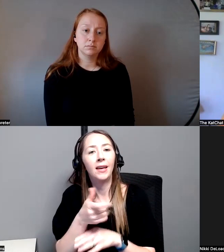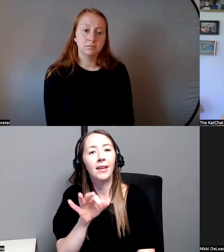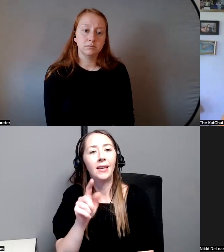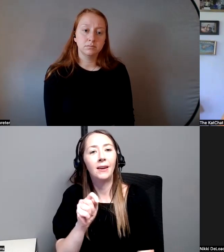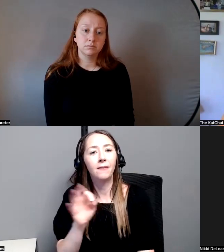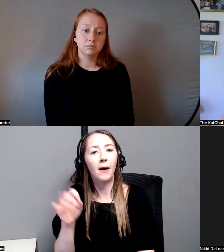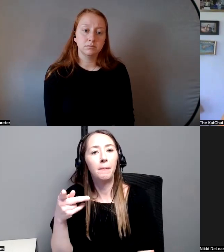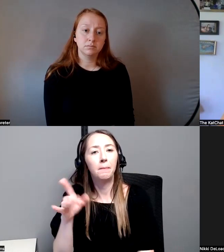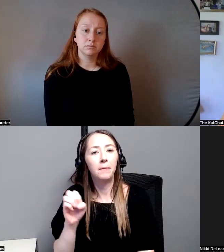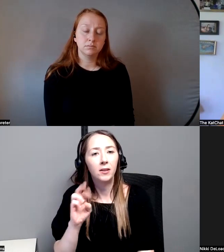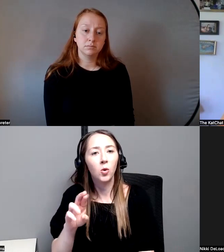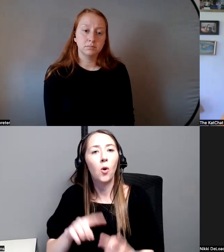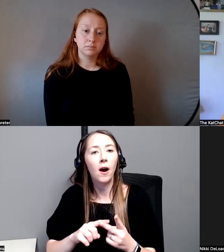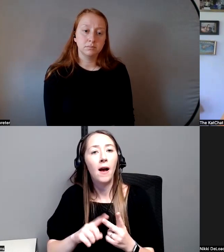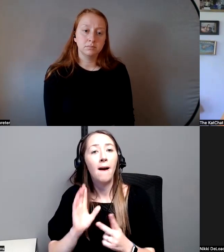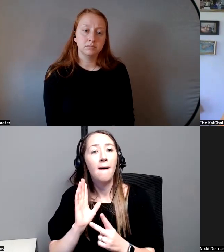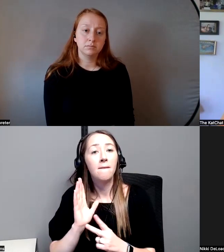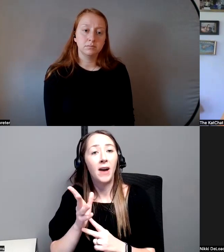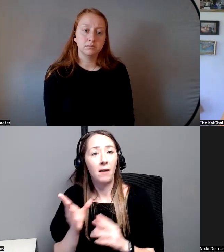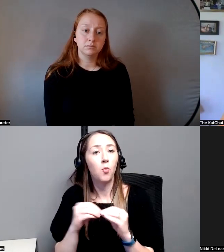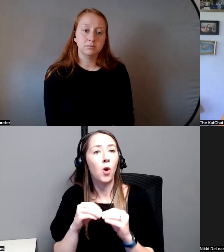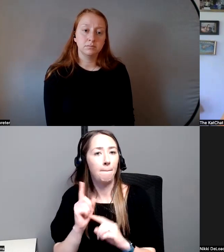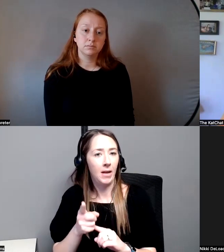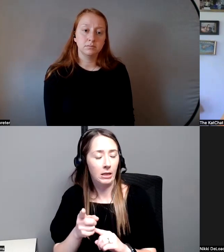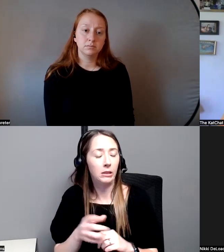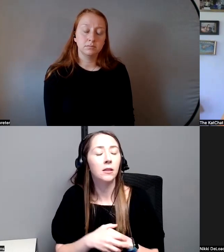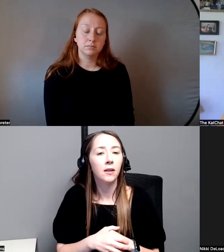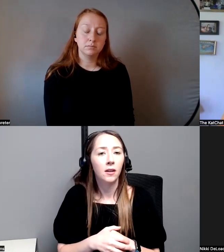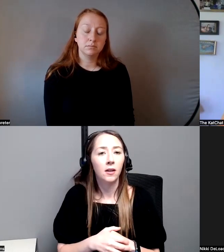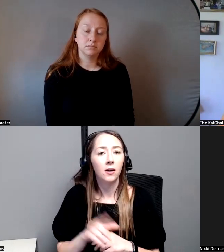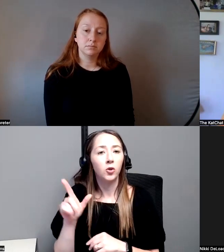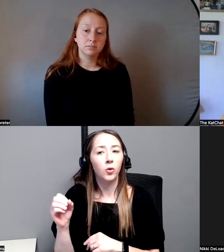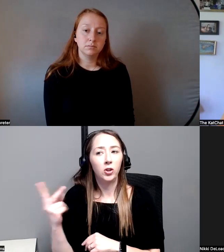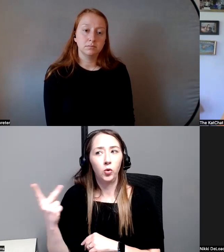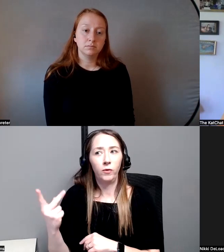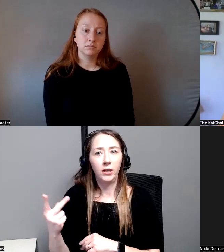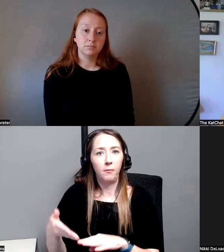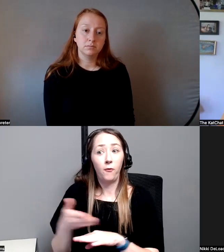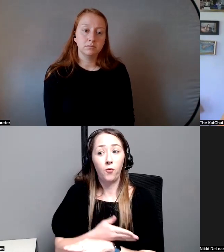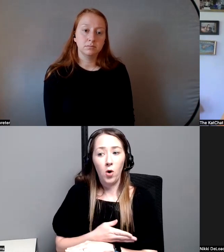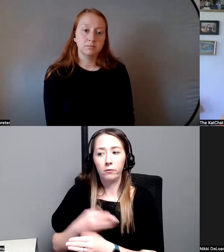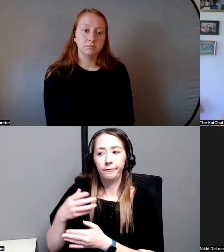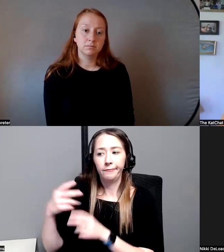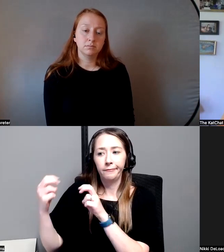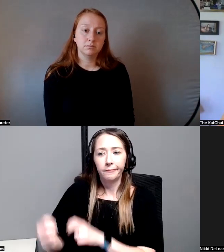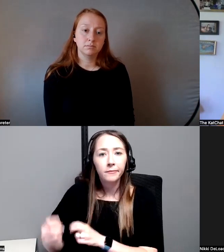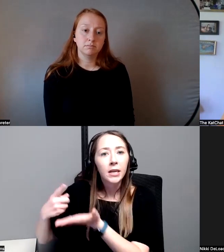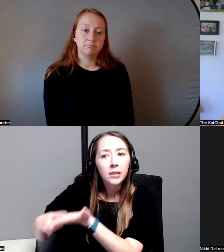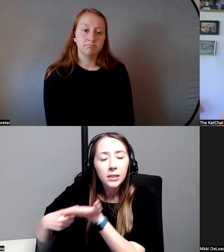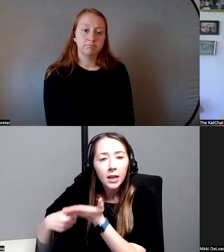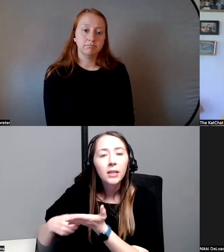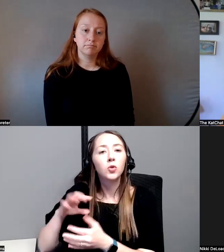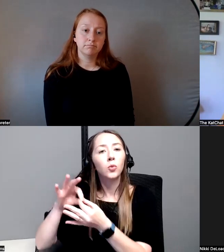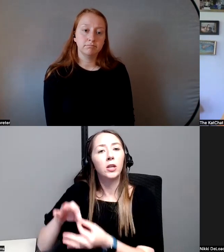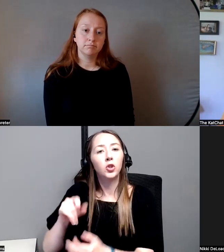or so Yeah. Lucas and I had a conversation about the tone that we were bringing into this. And we were